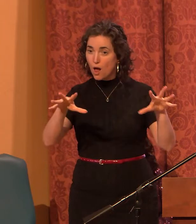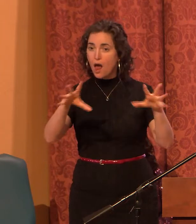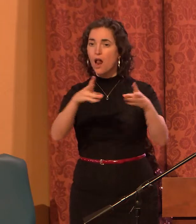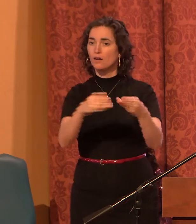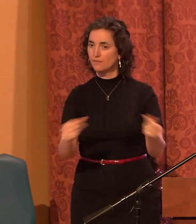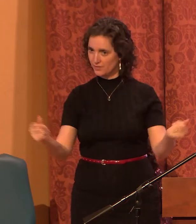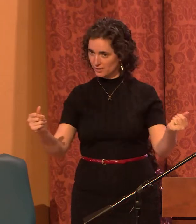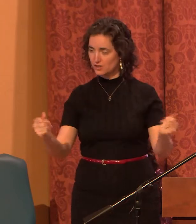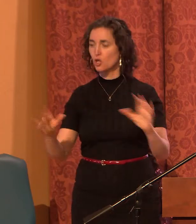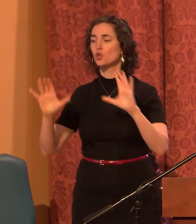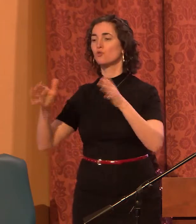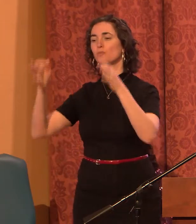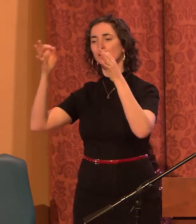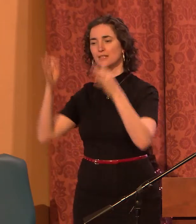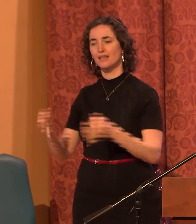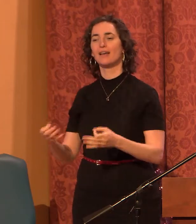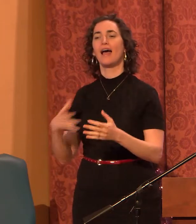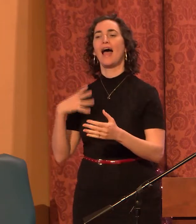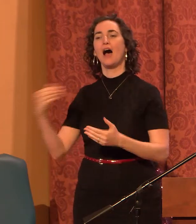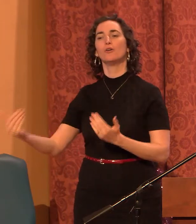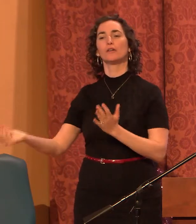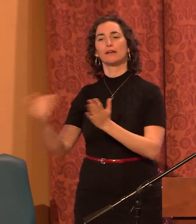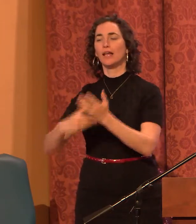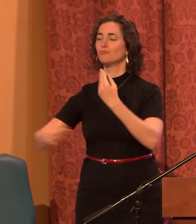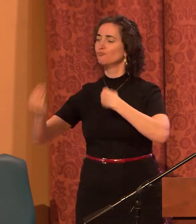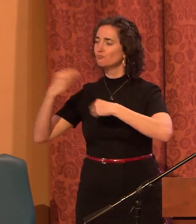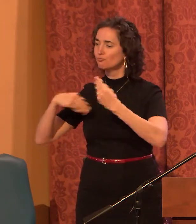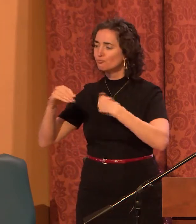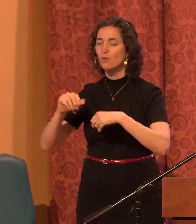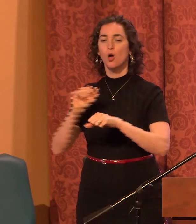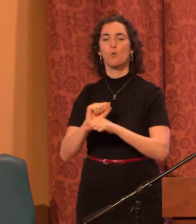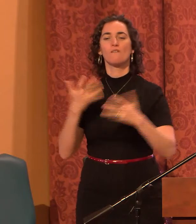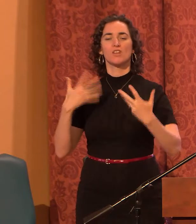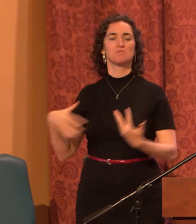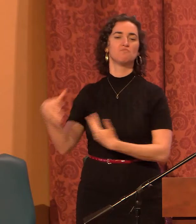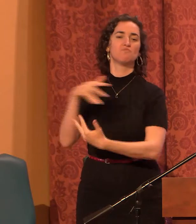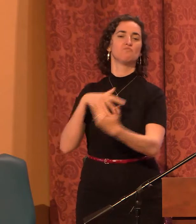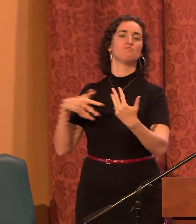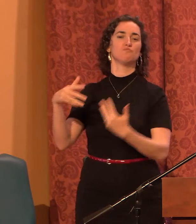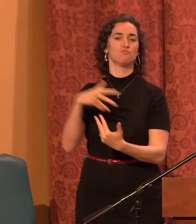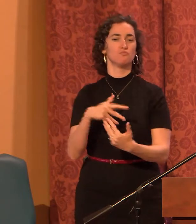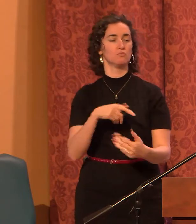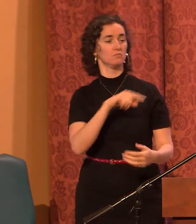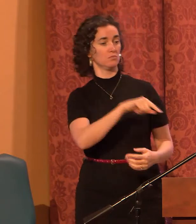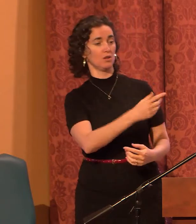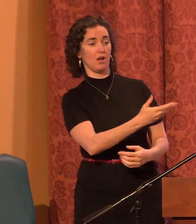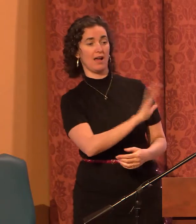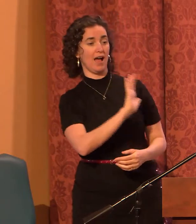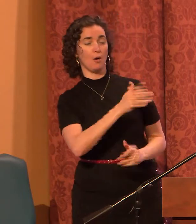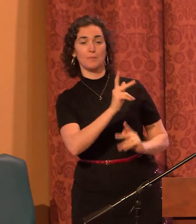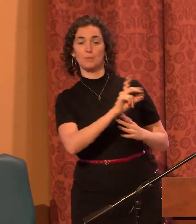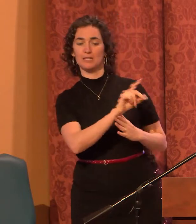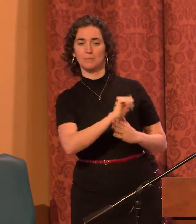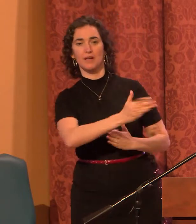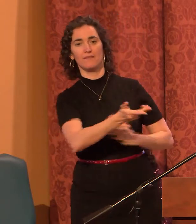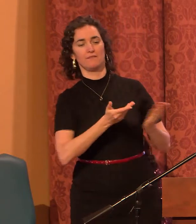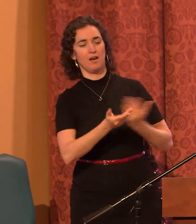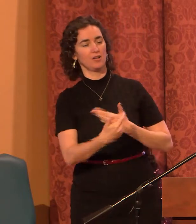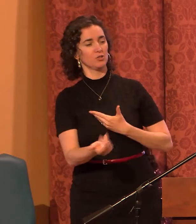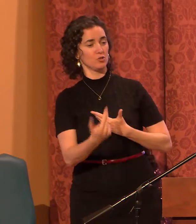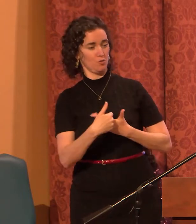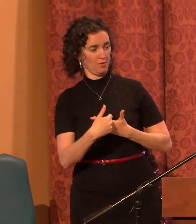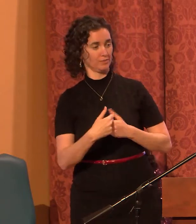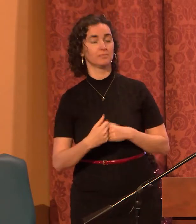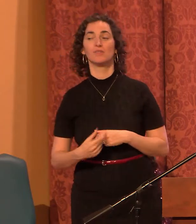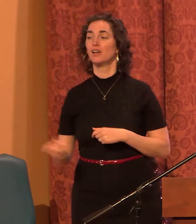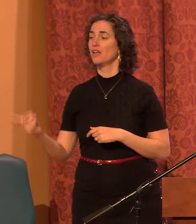group decided to eat out again and socialize after work and invited our folks to join them. They